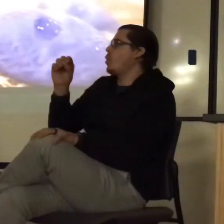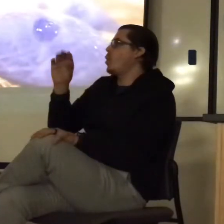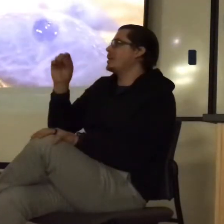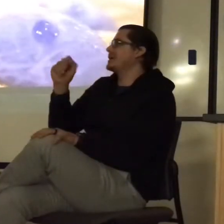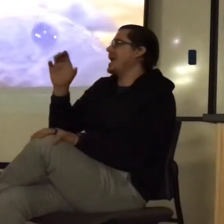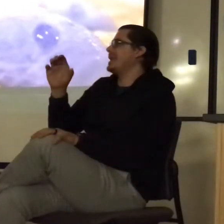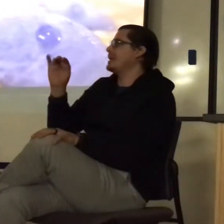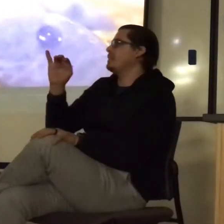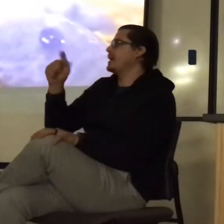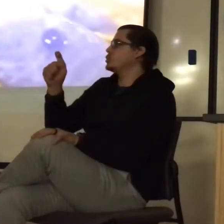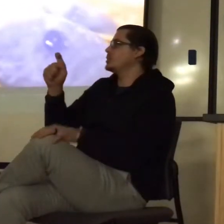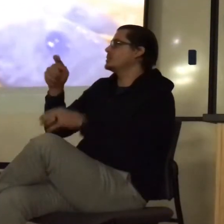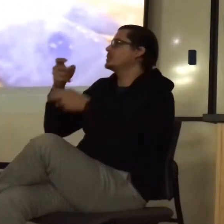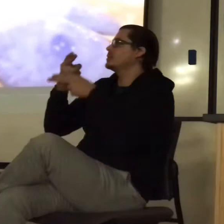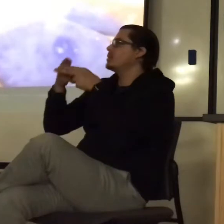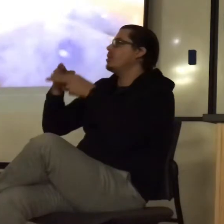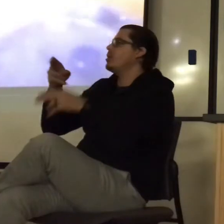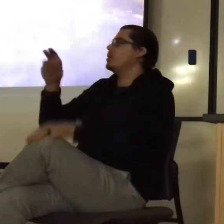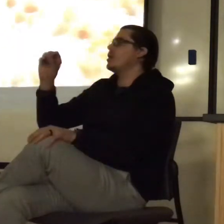osteoid.